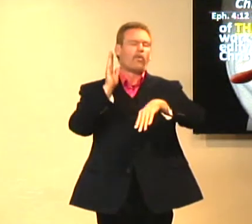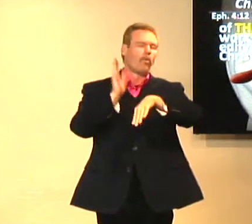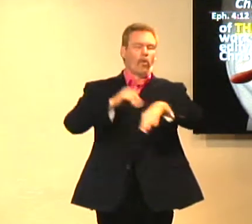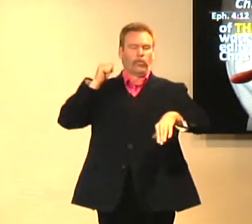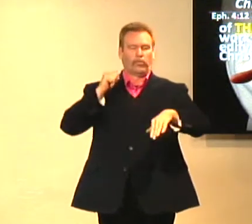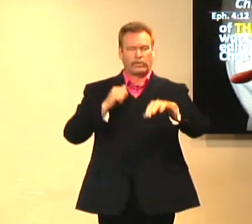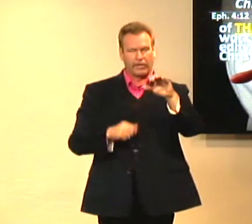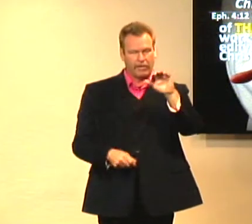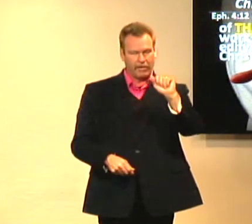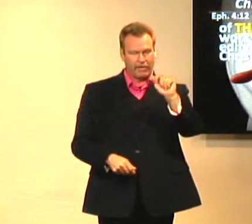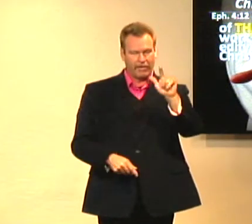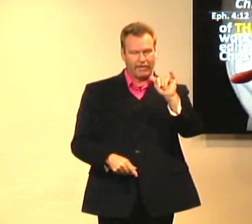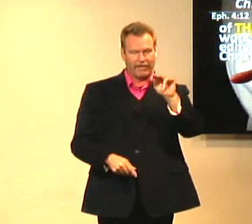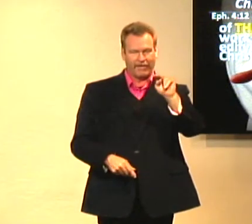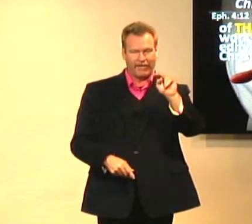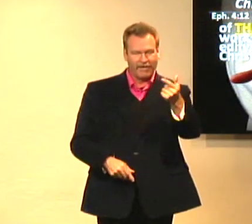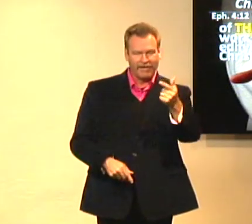So the altar